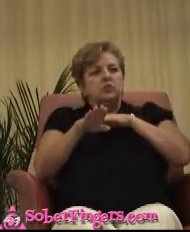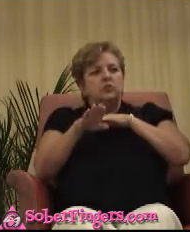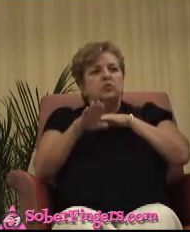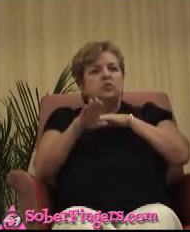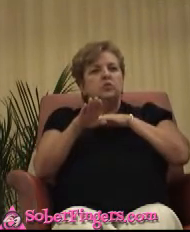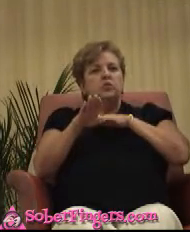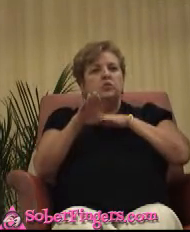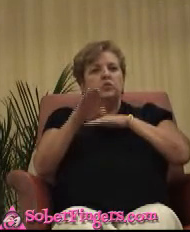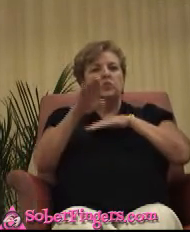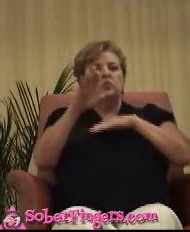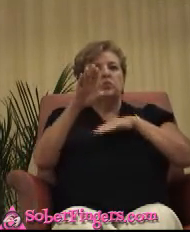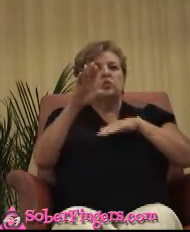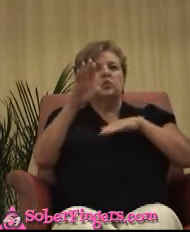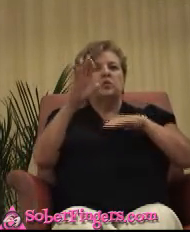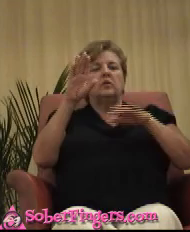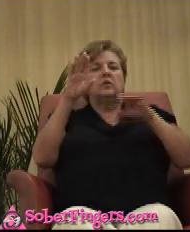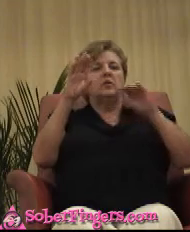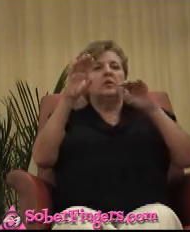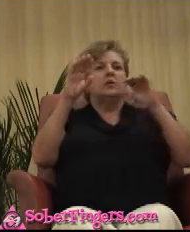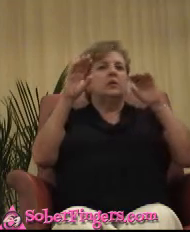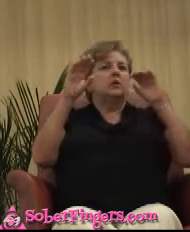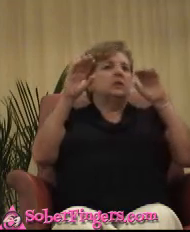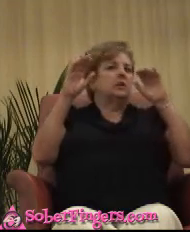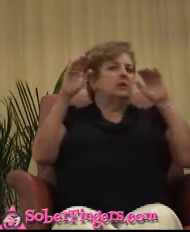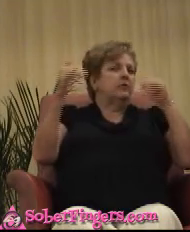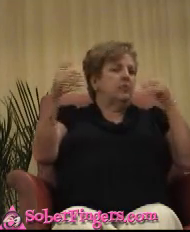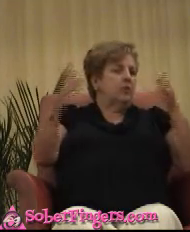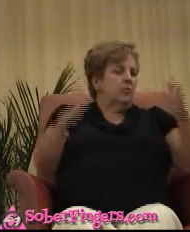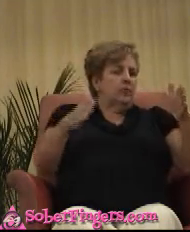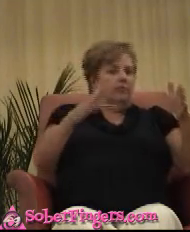the police, the FAA officials, Northwest Company officials, was shame.